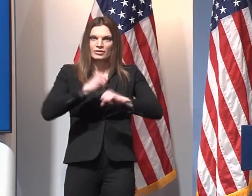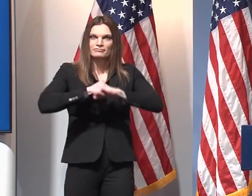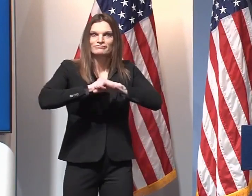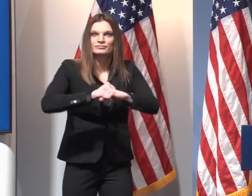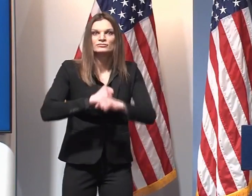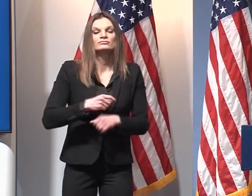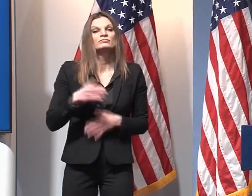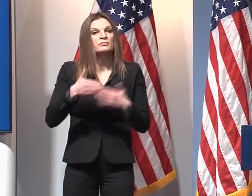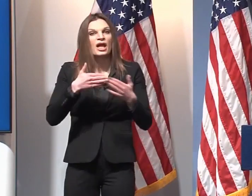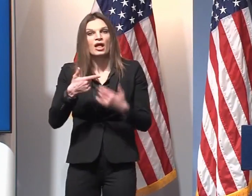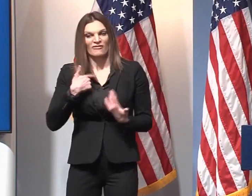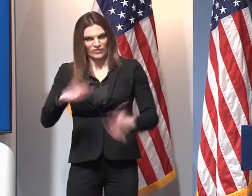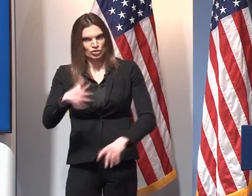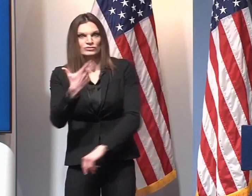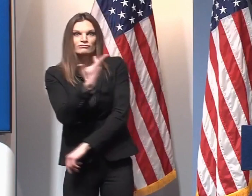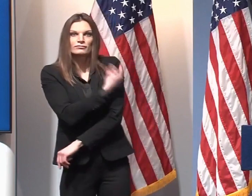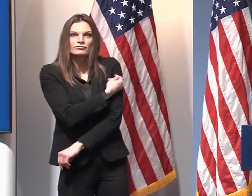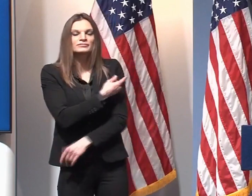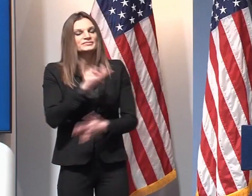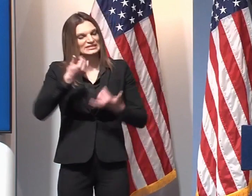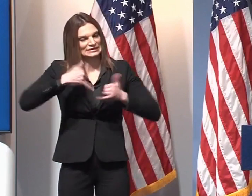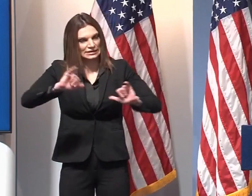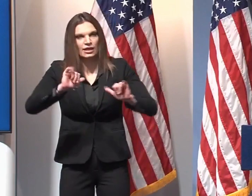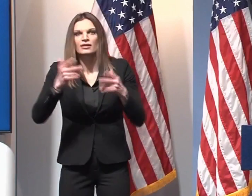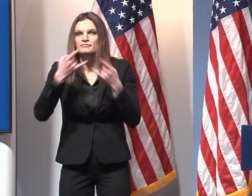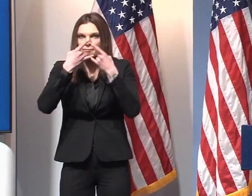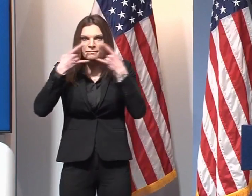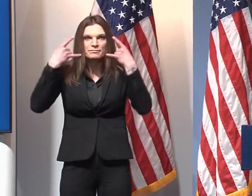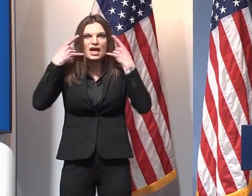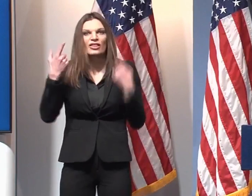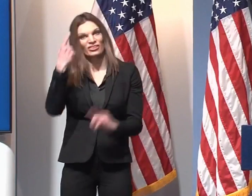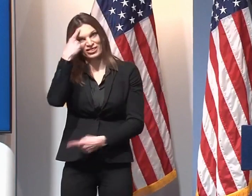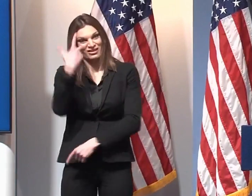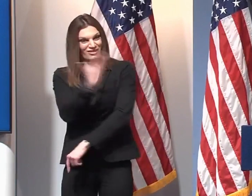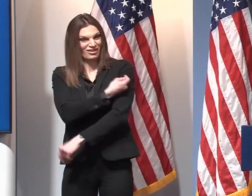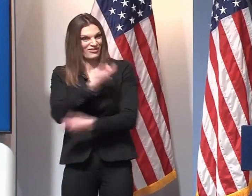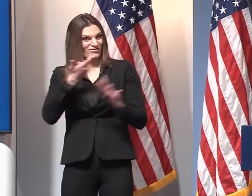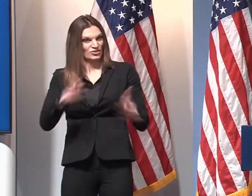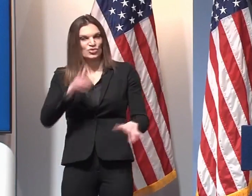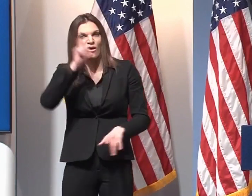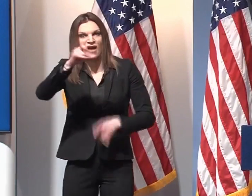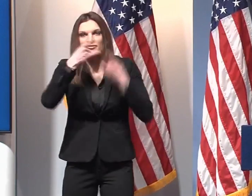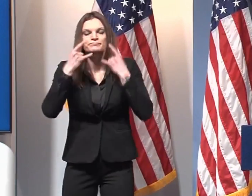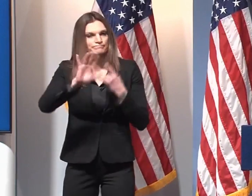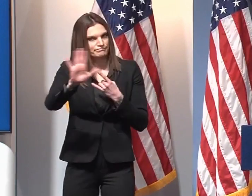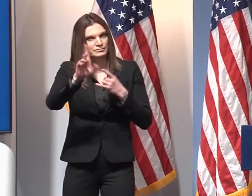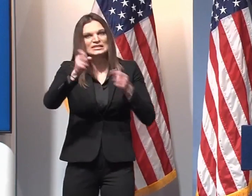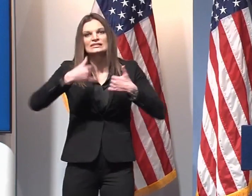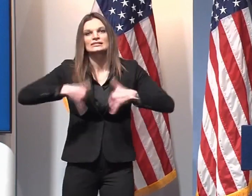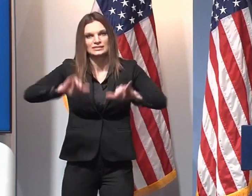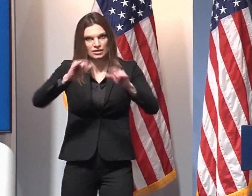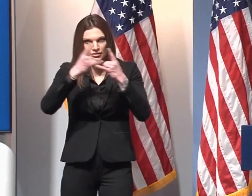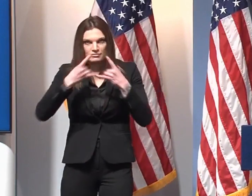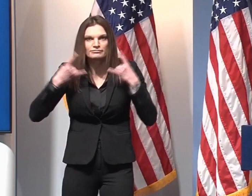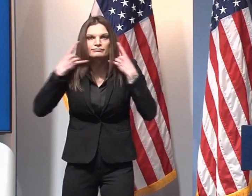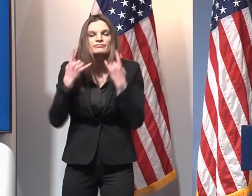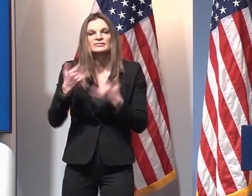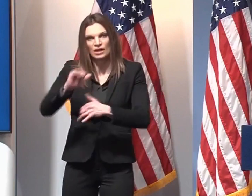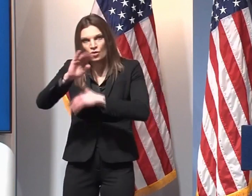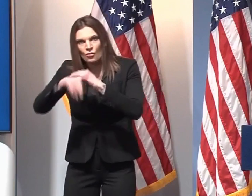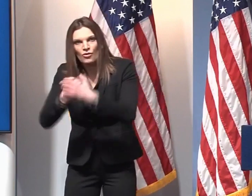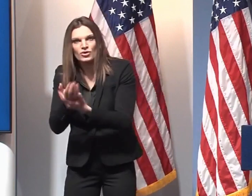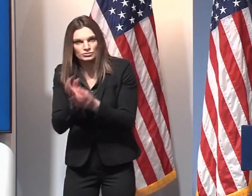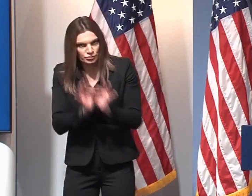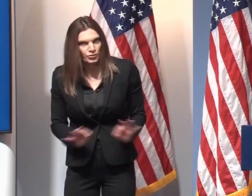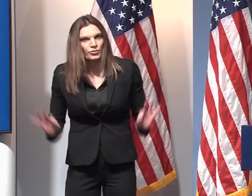you receive yours, wear your mask, socially distance, and wash your hands. There's hope ahead, but it's critical